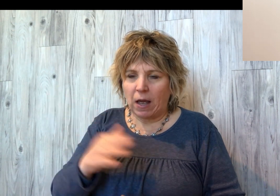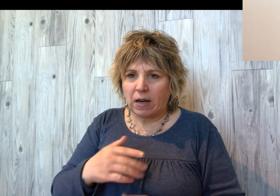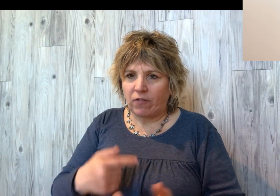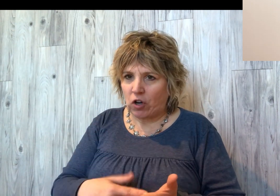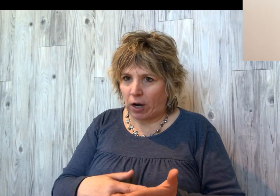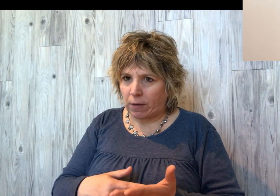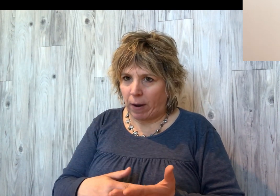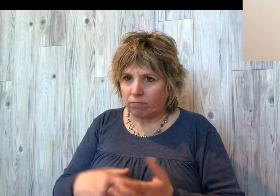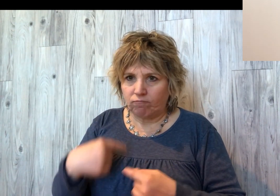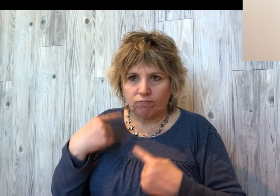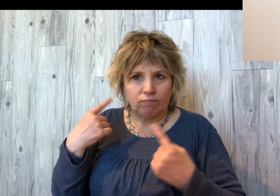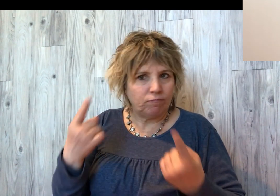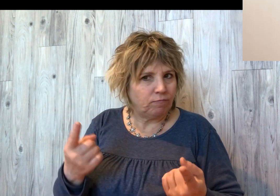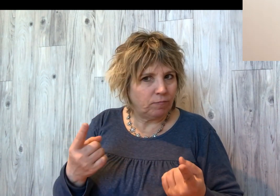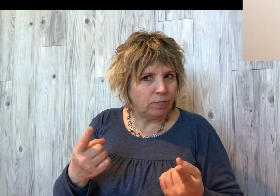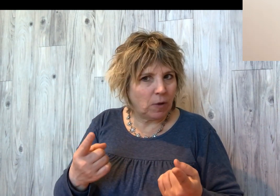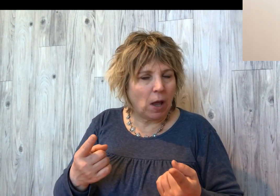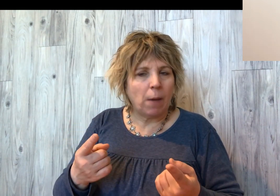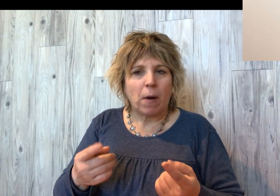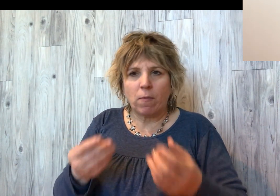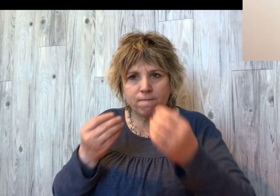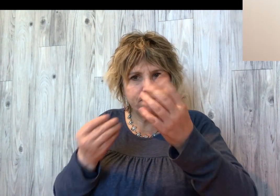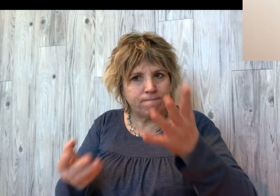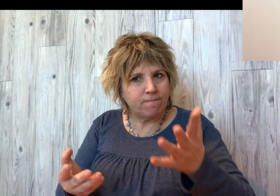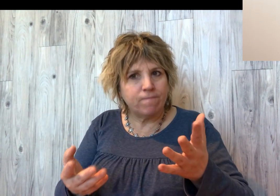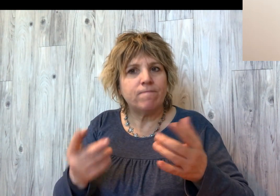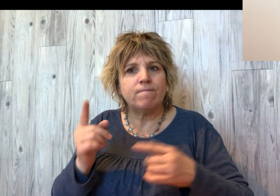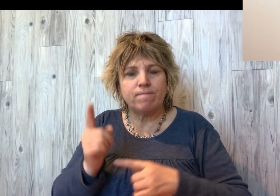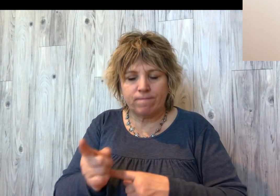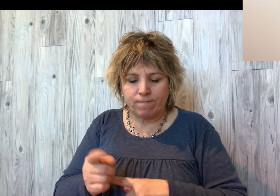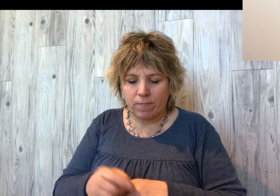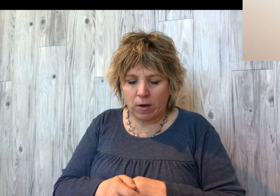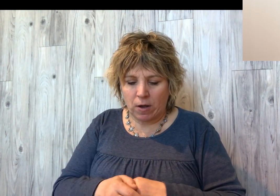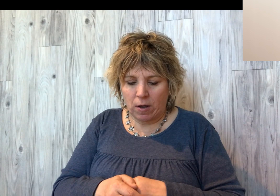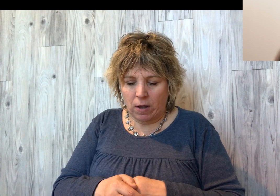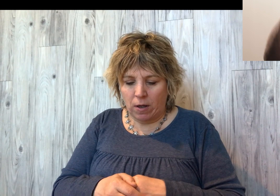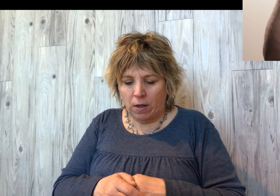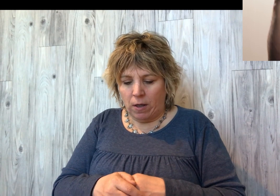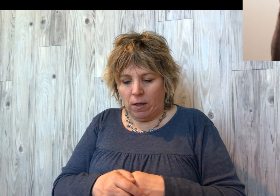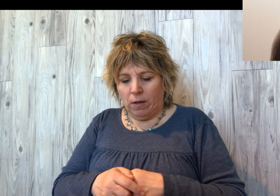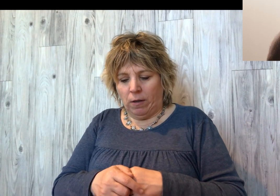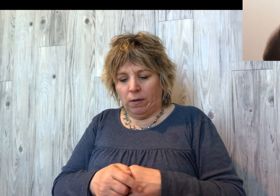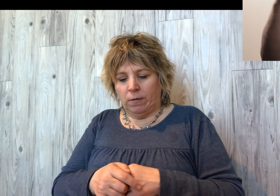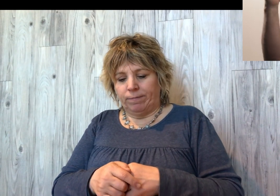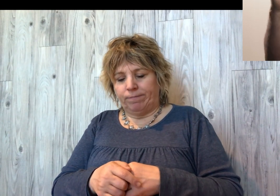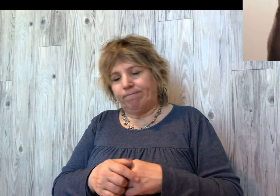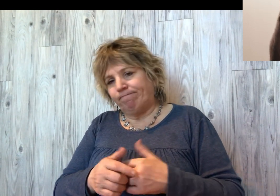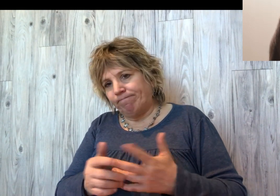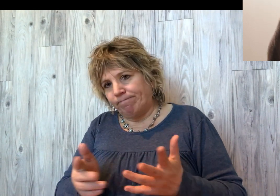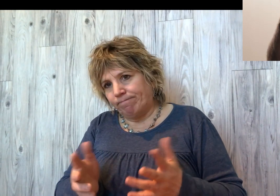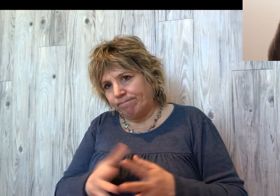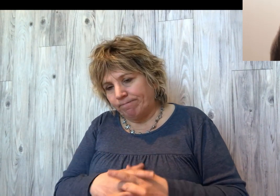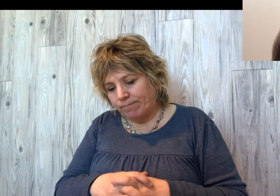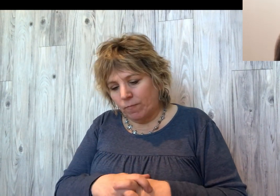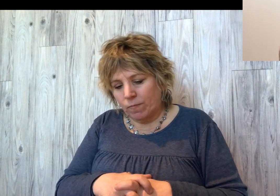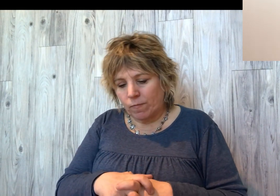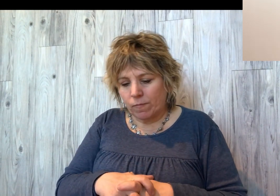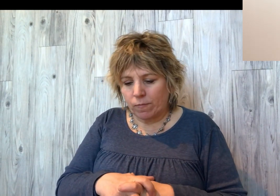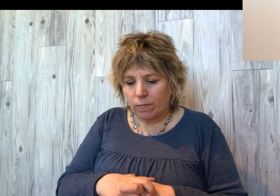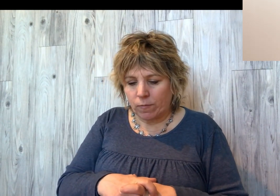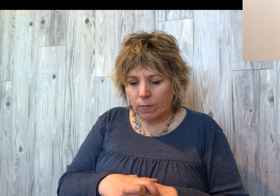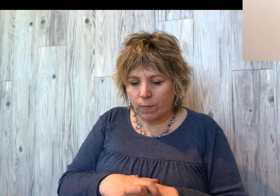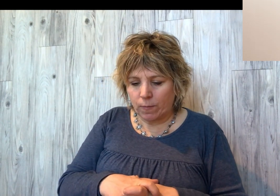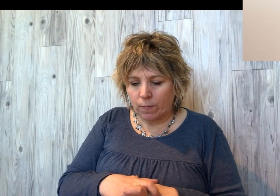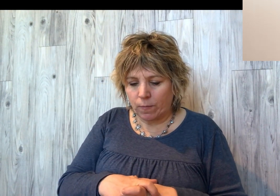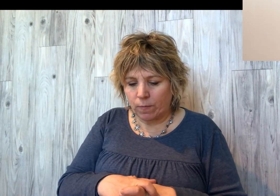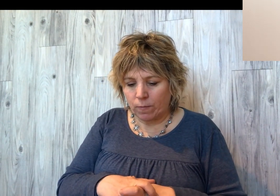I've never talked about this before, but I want to unpack something for you for just a moment. So if you've kind of checked out because you got mad about some of the things, lean in